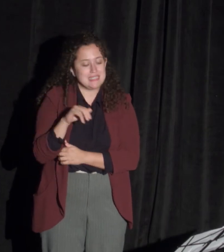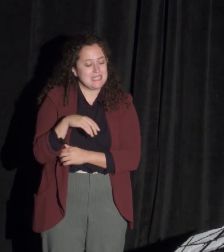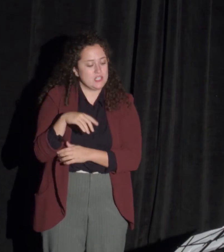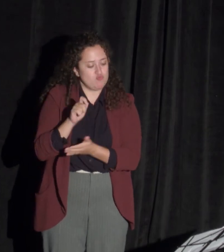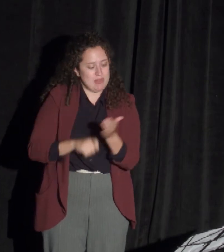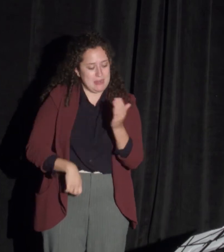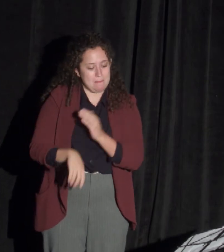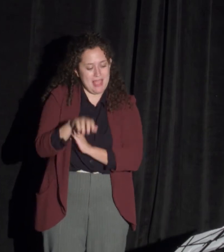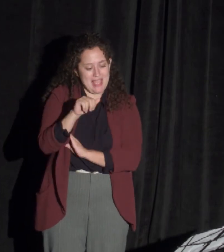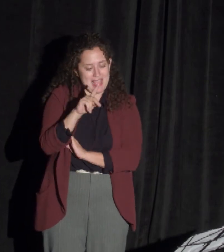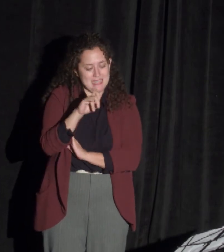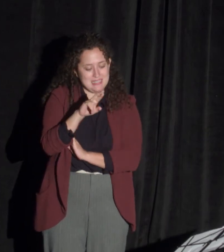Ballantine, Del Rey.